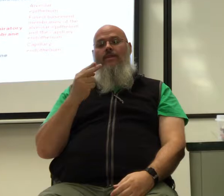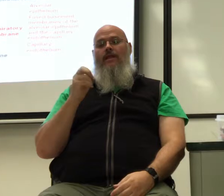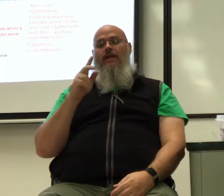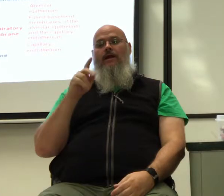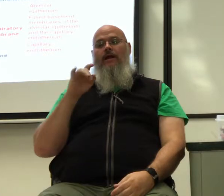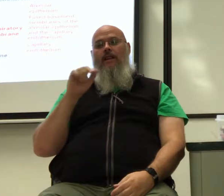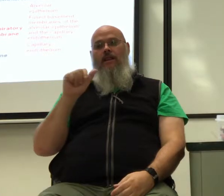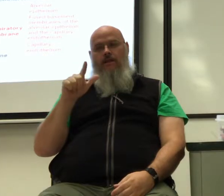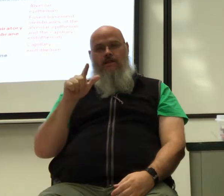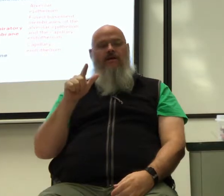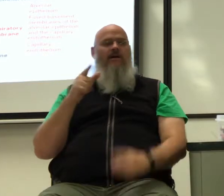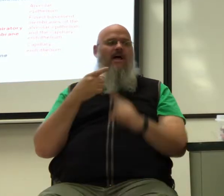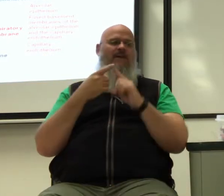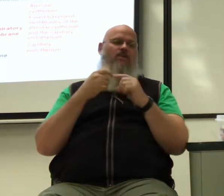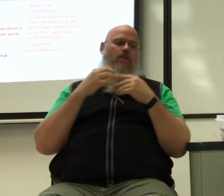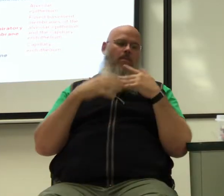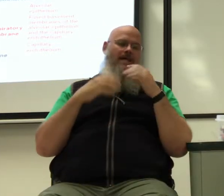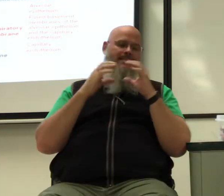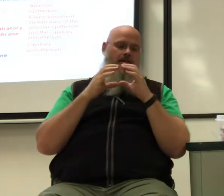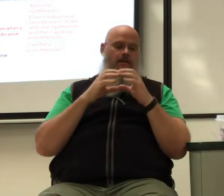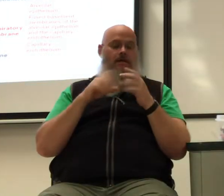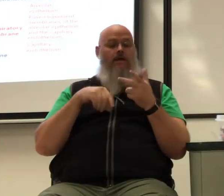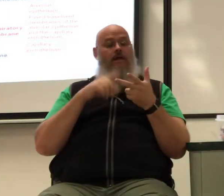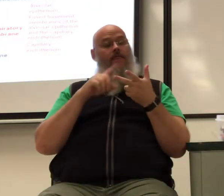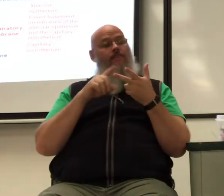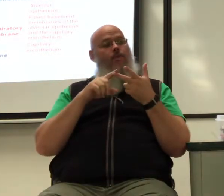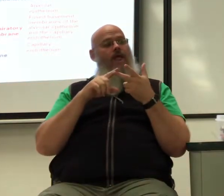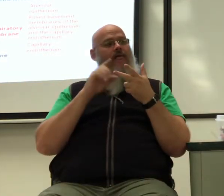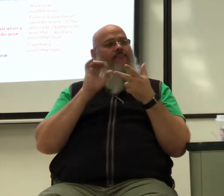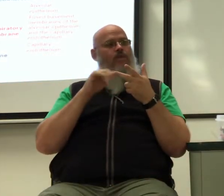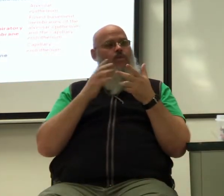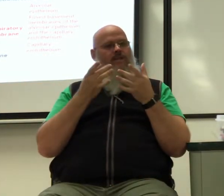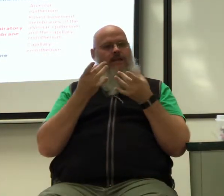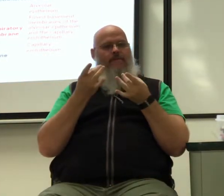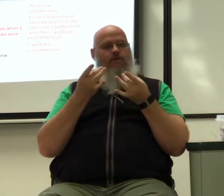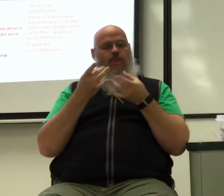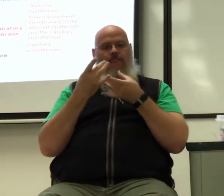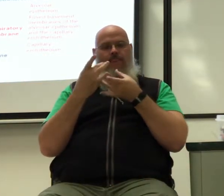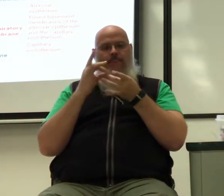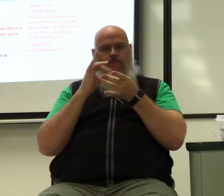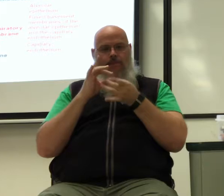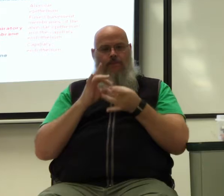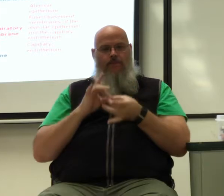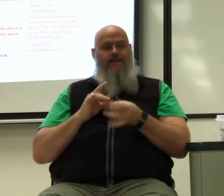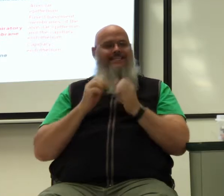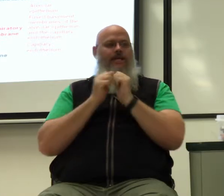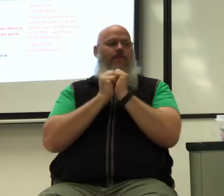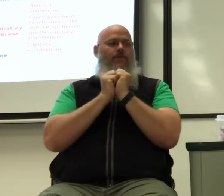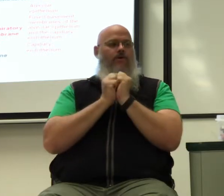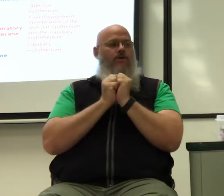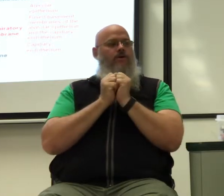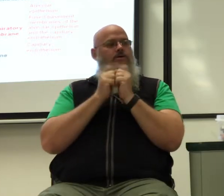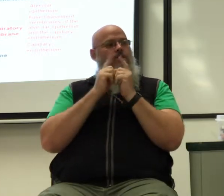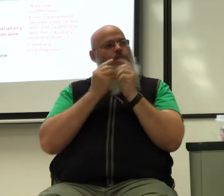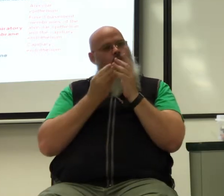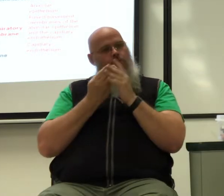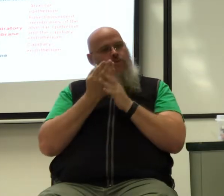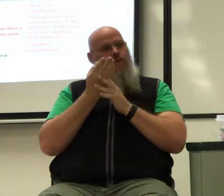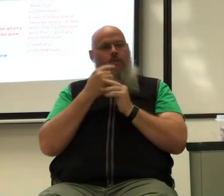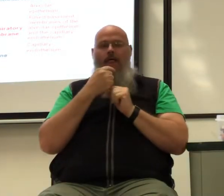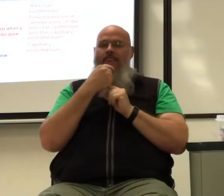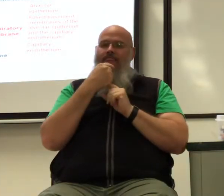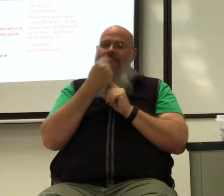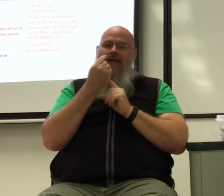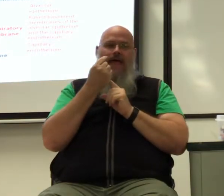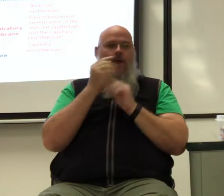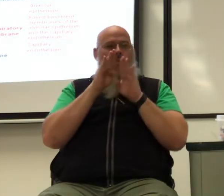3, the thing that fuses them together. So that way, blood can exchange across that very thin membrane, okay?